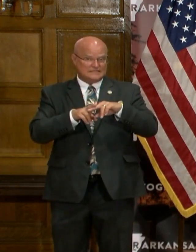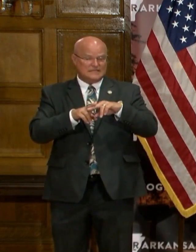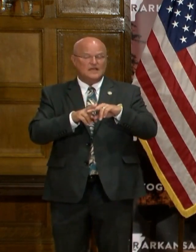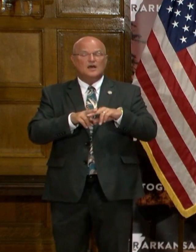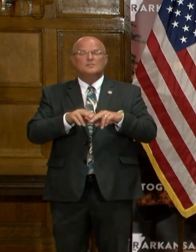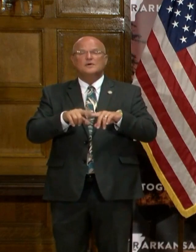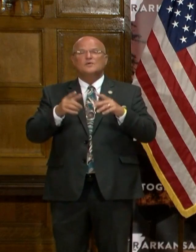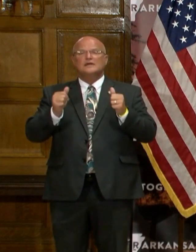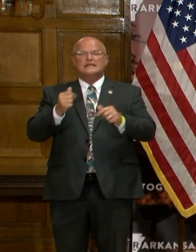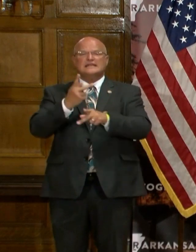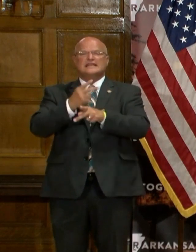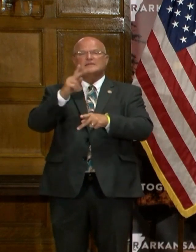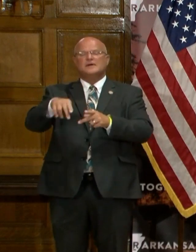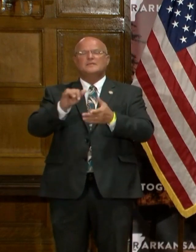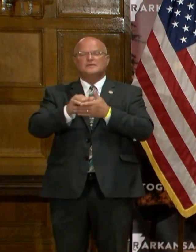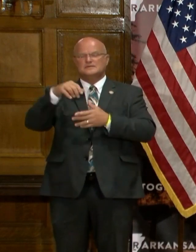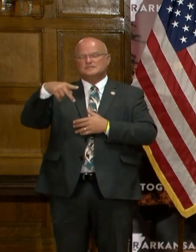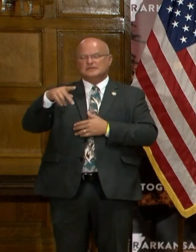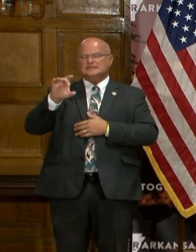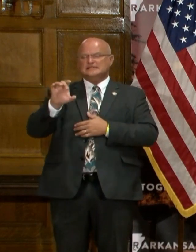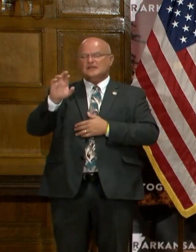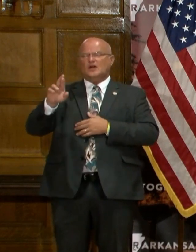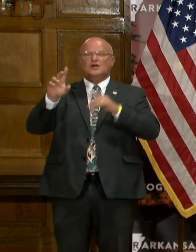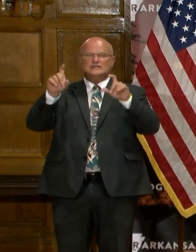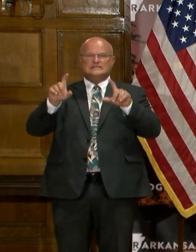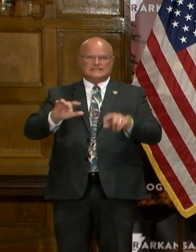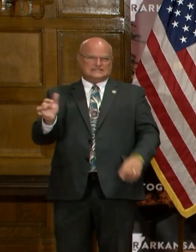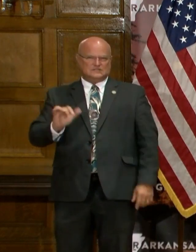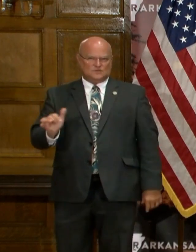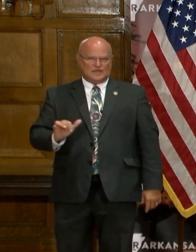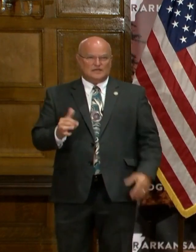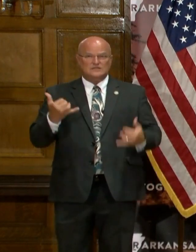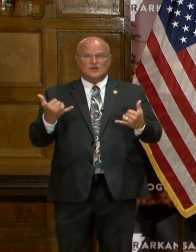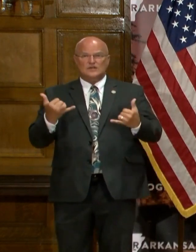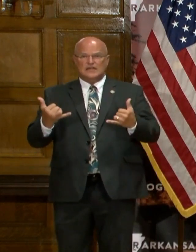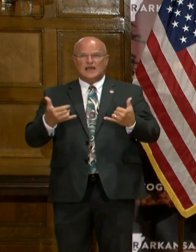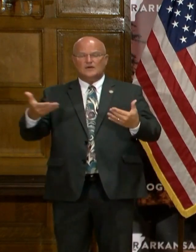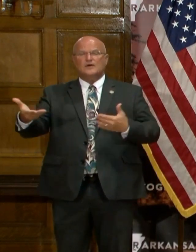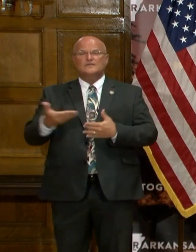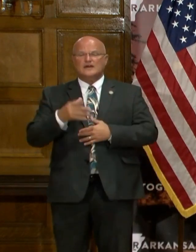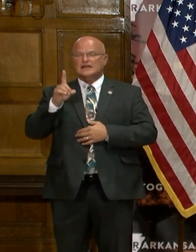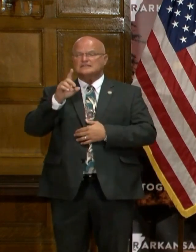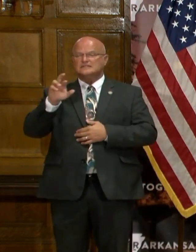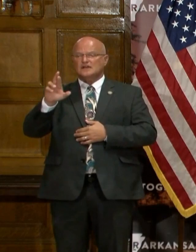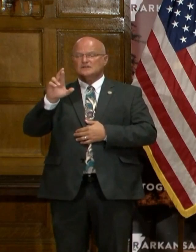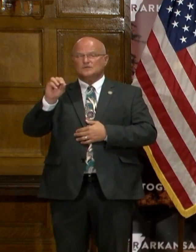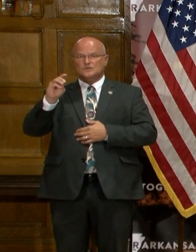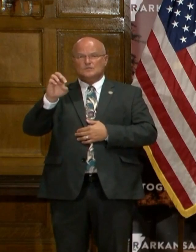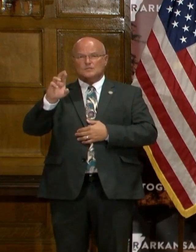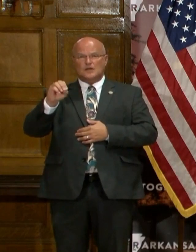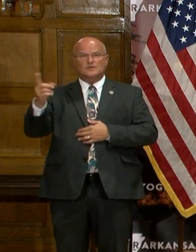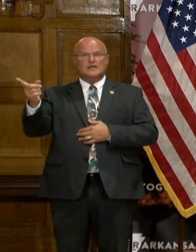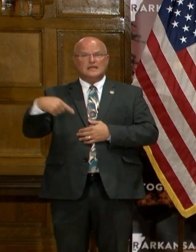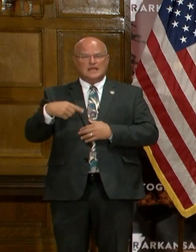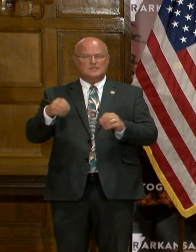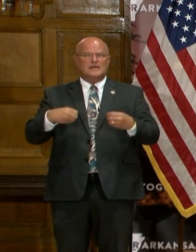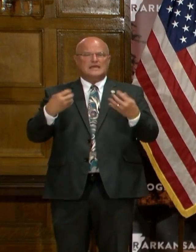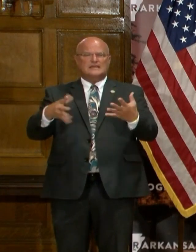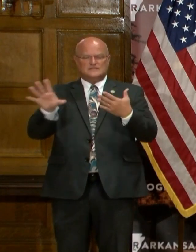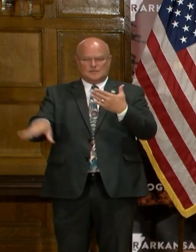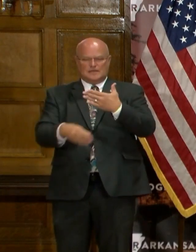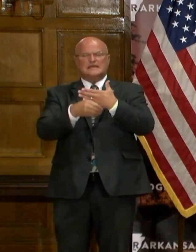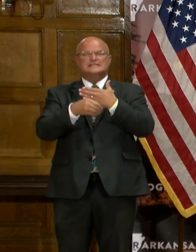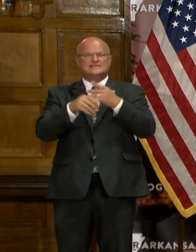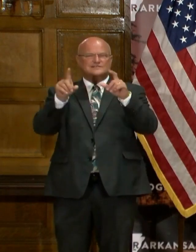but we want to be able to keep up with those PCR tests as well. With that, I want to invite Dr. Romero to come. I think he'll provide some